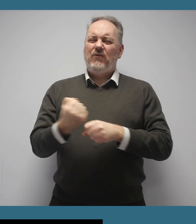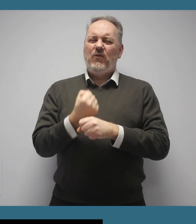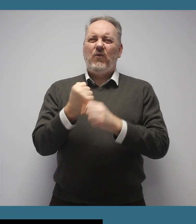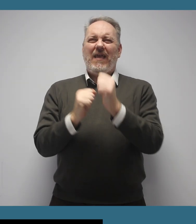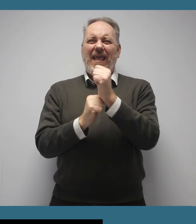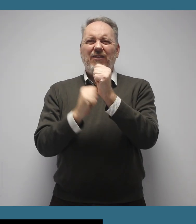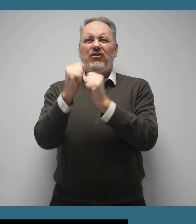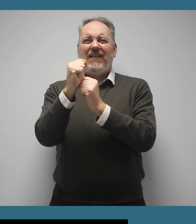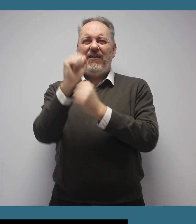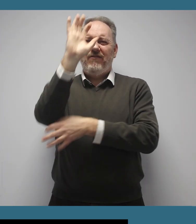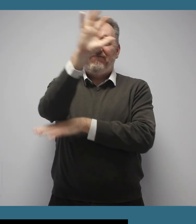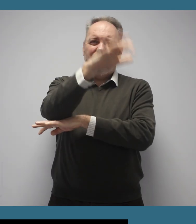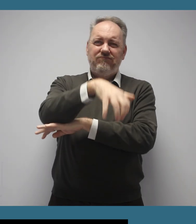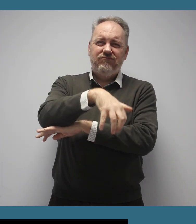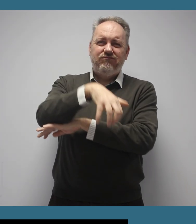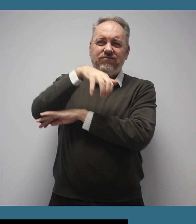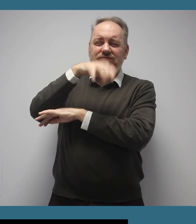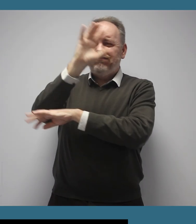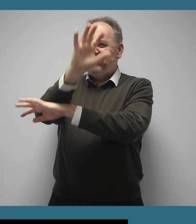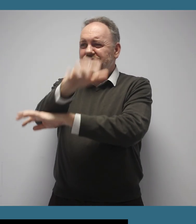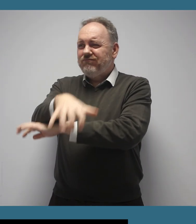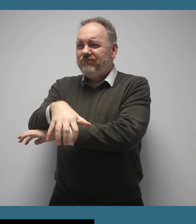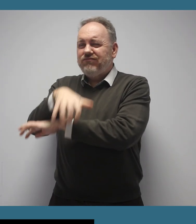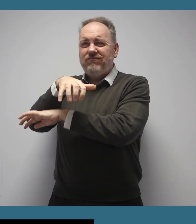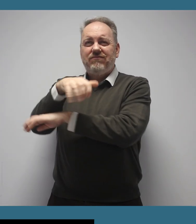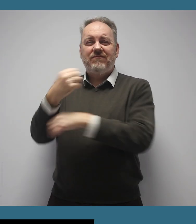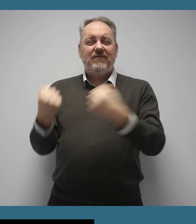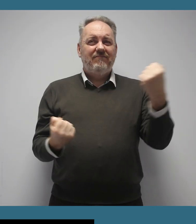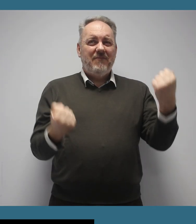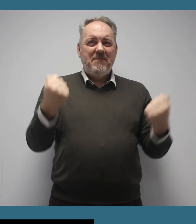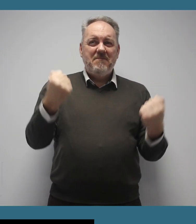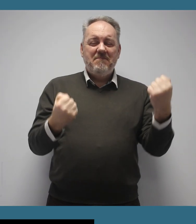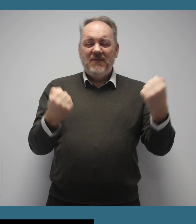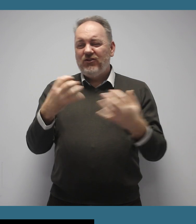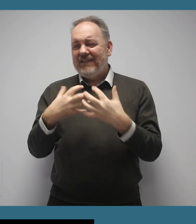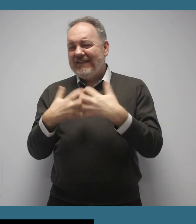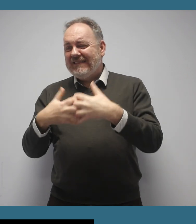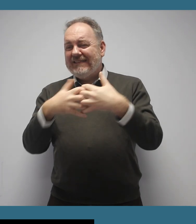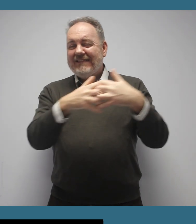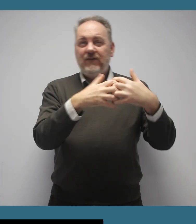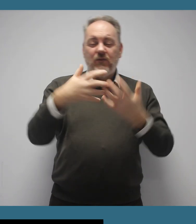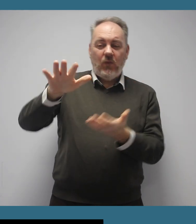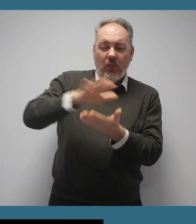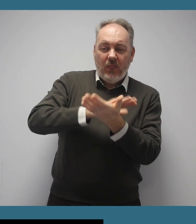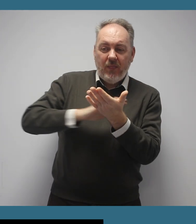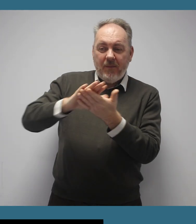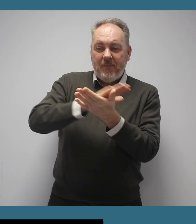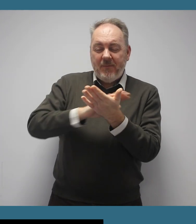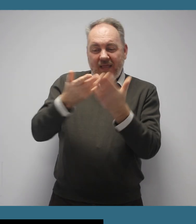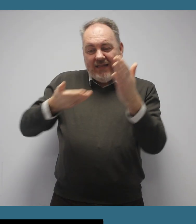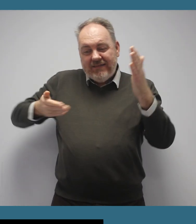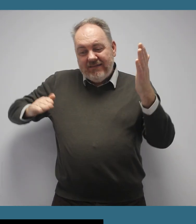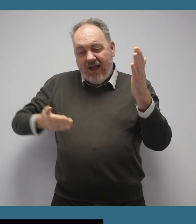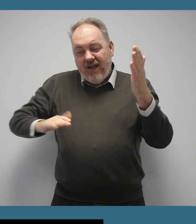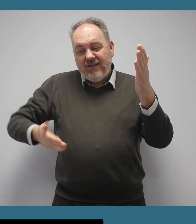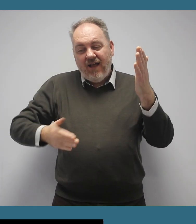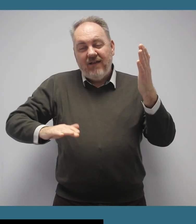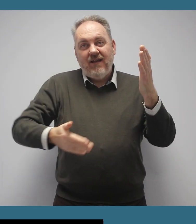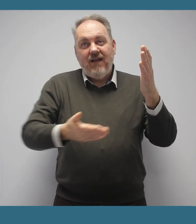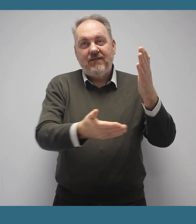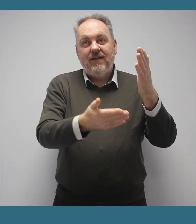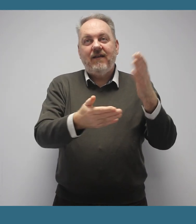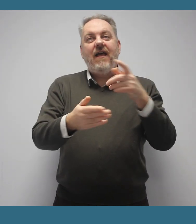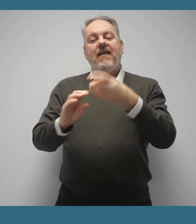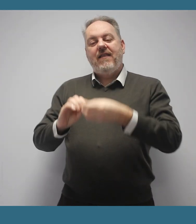a lot of earth-moving equipment and diggers and stuff were brought in, and this area here was dug, which is the